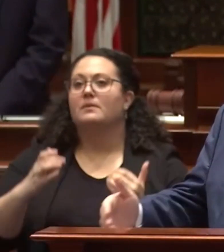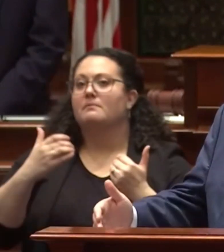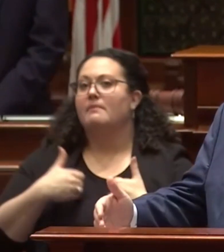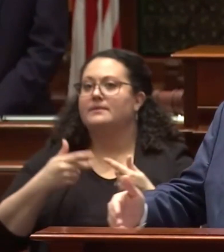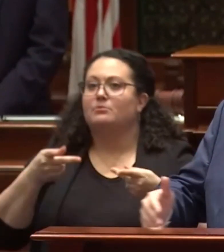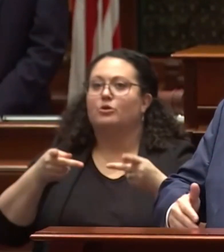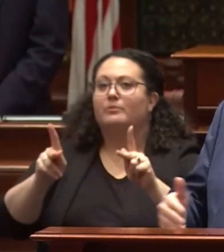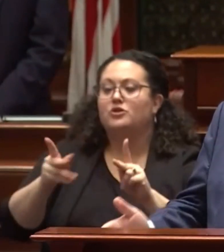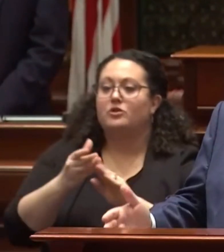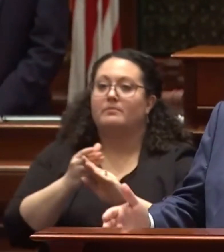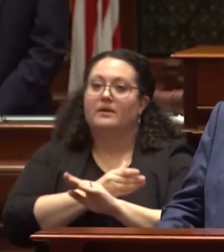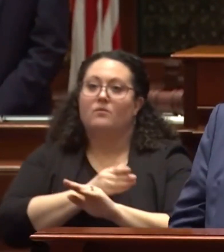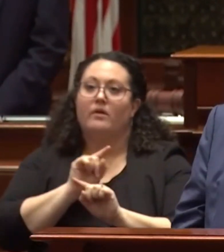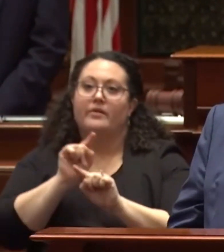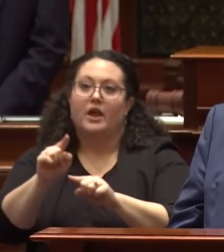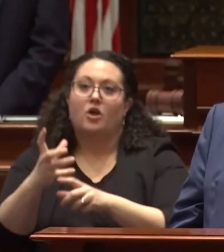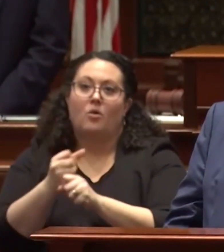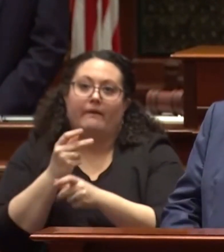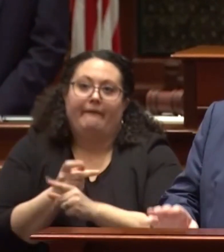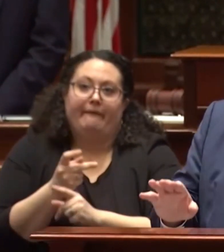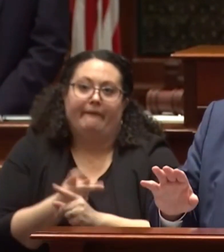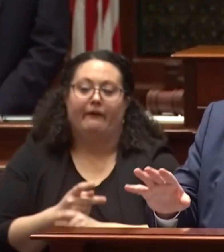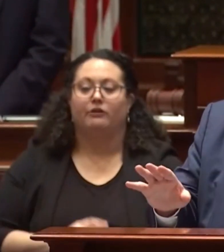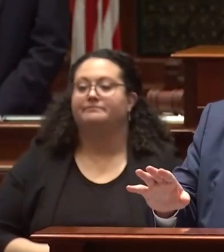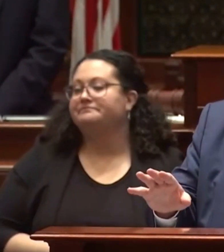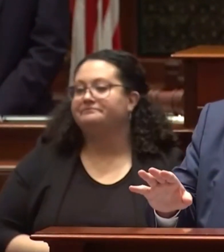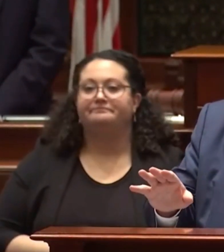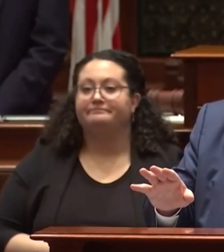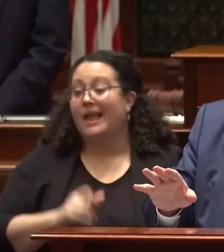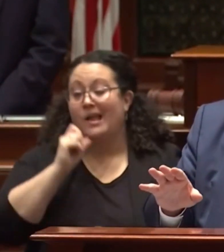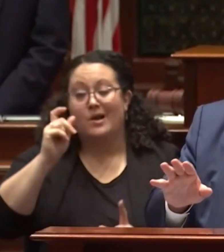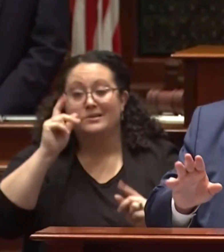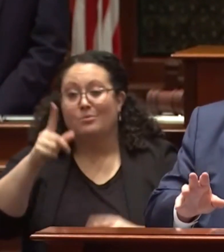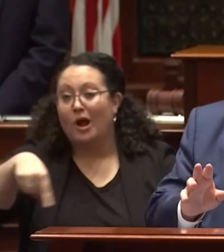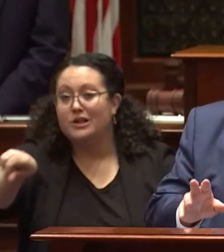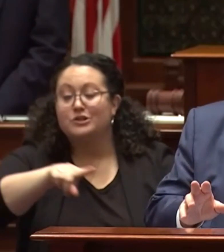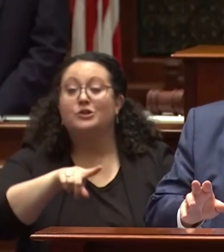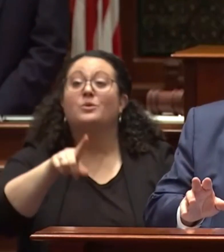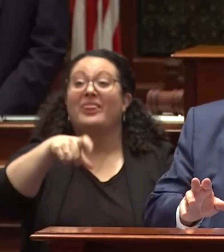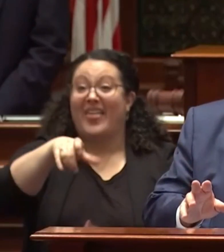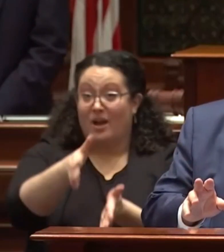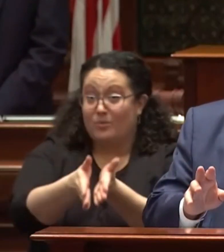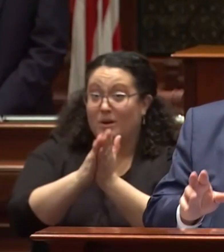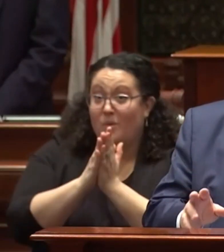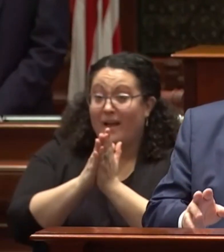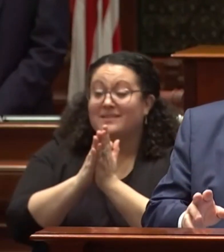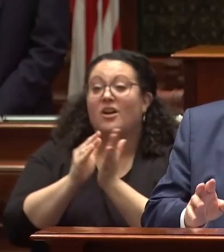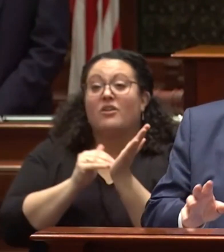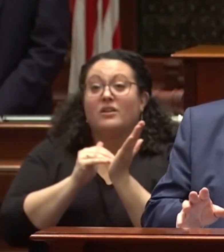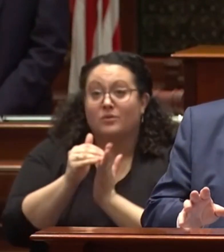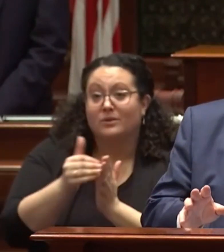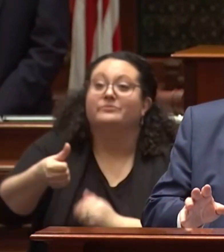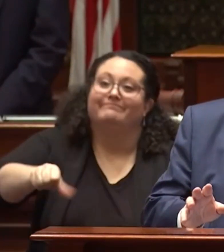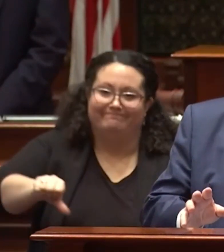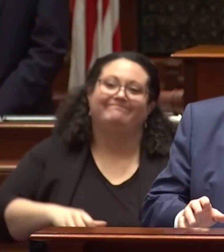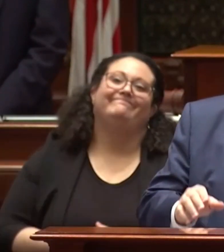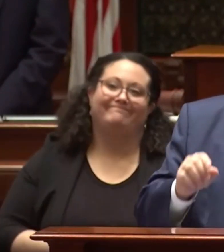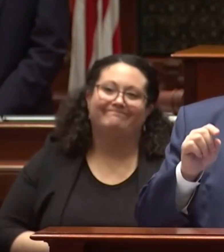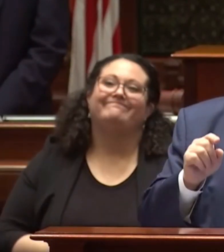get permission before they receive care. It won't surprise you to know that those requests are frequently